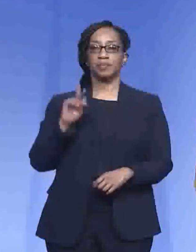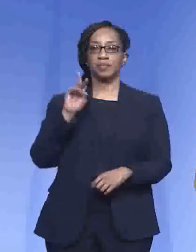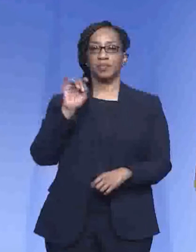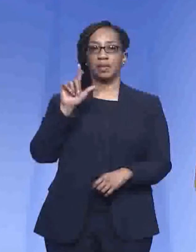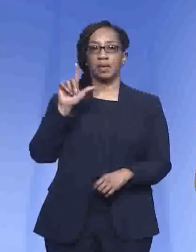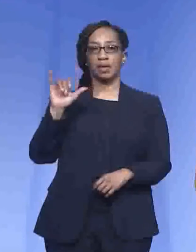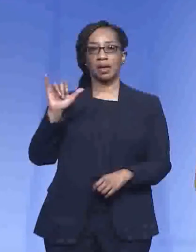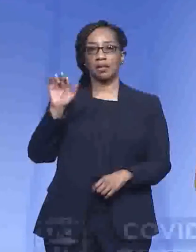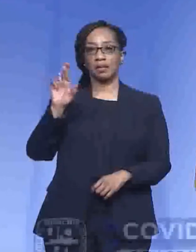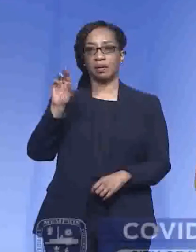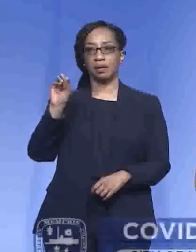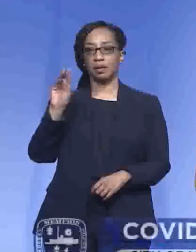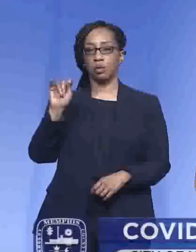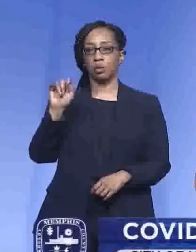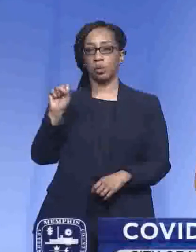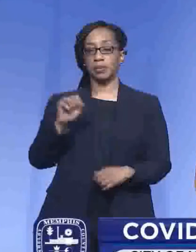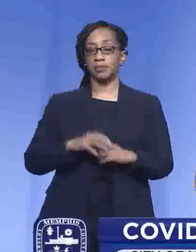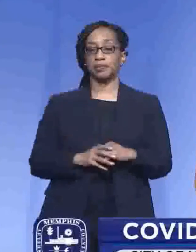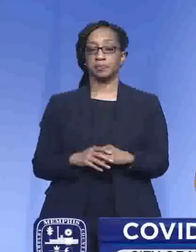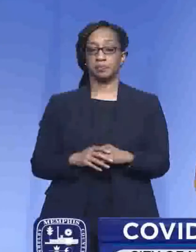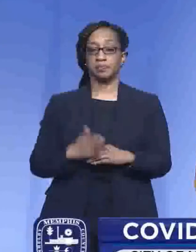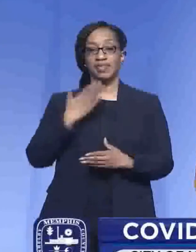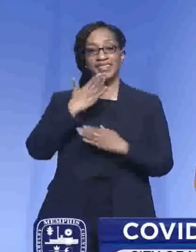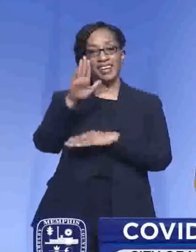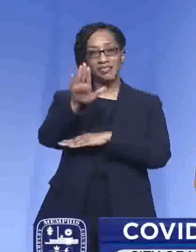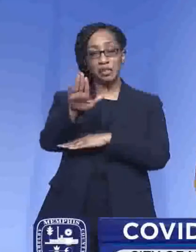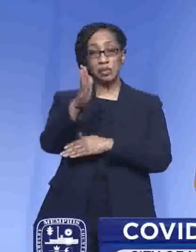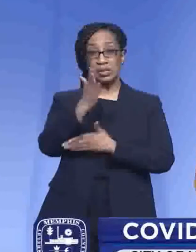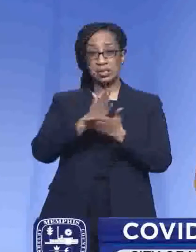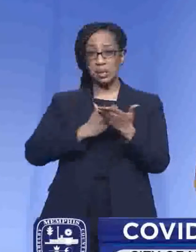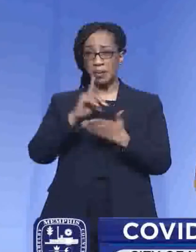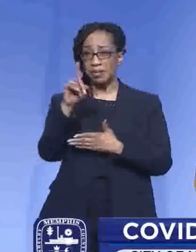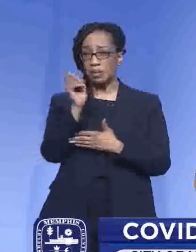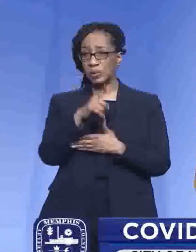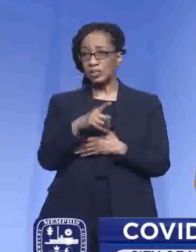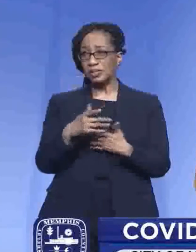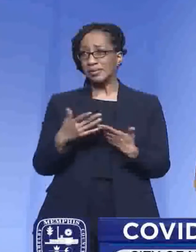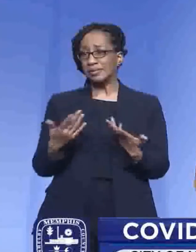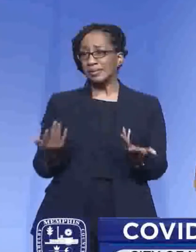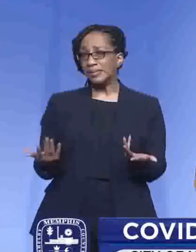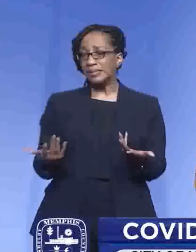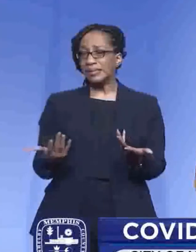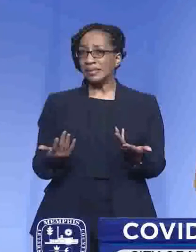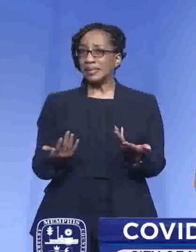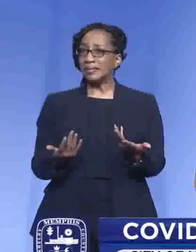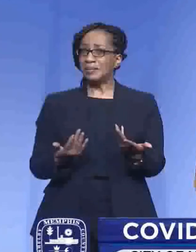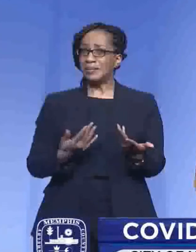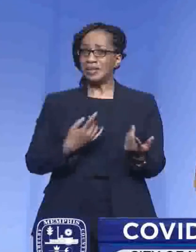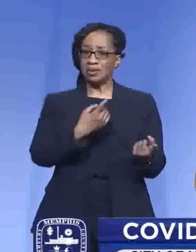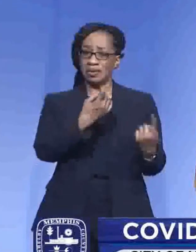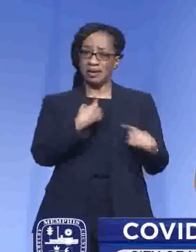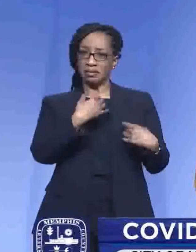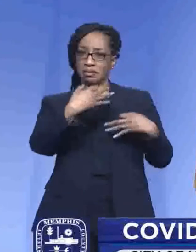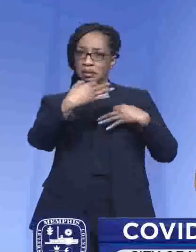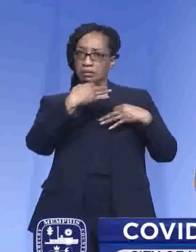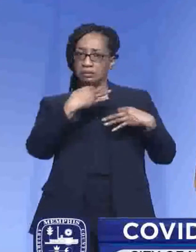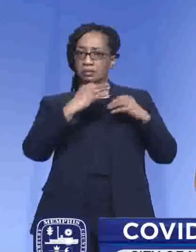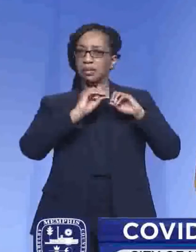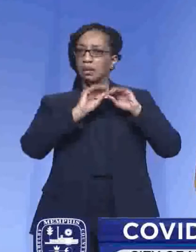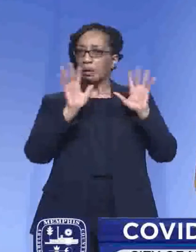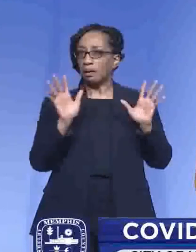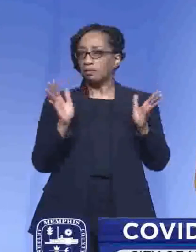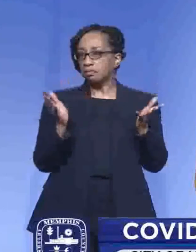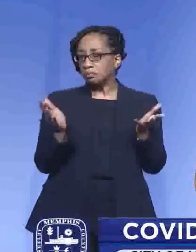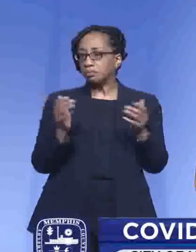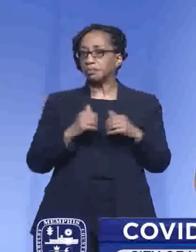Good afternoon. Some of these questions may just be kind of on the clarification side, but when we talk